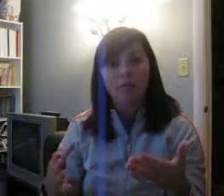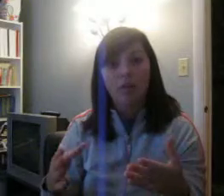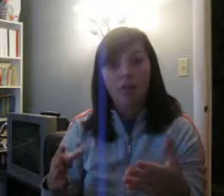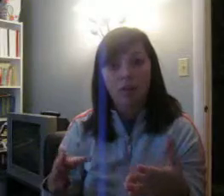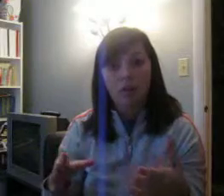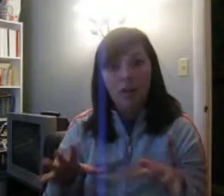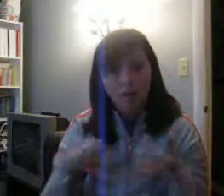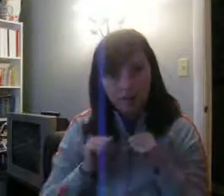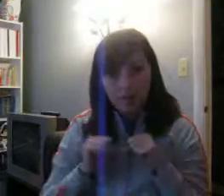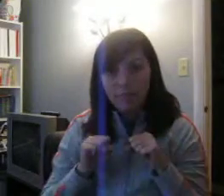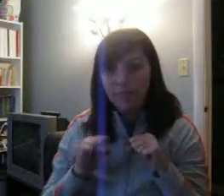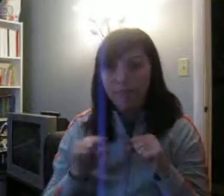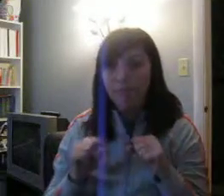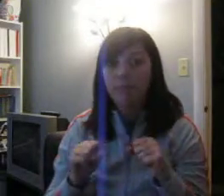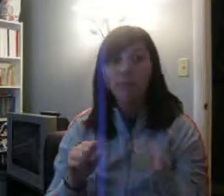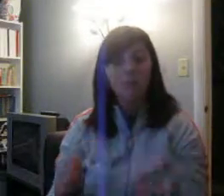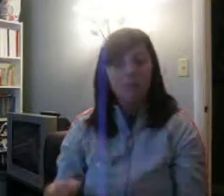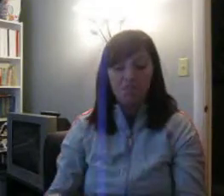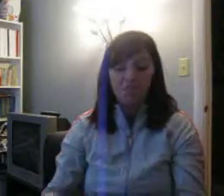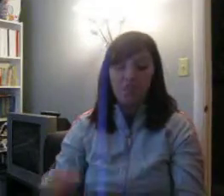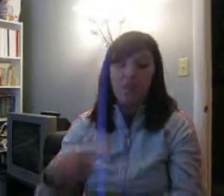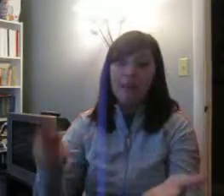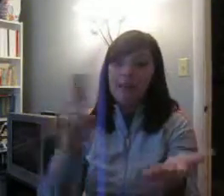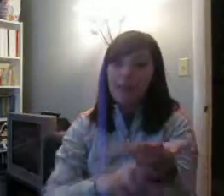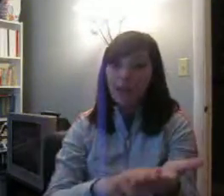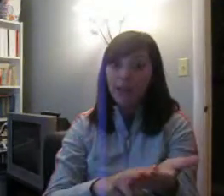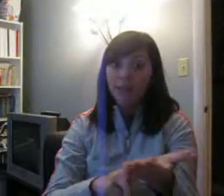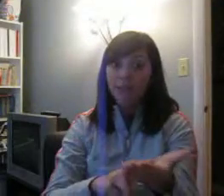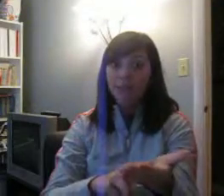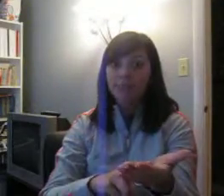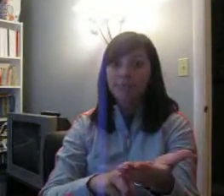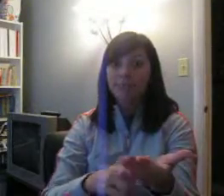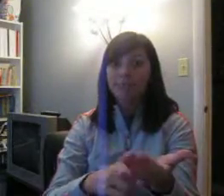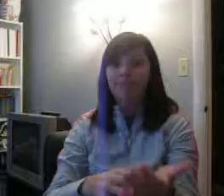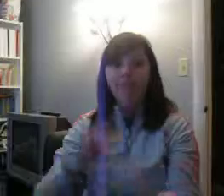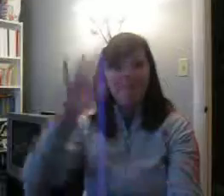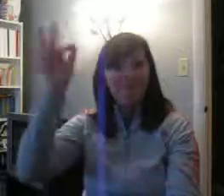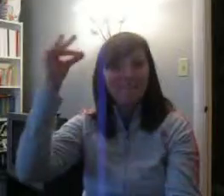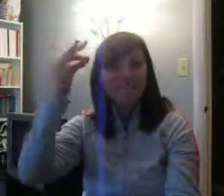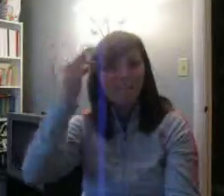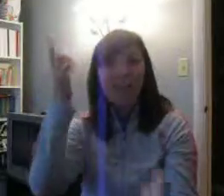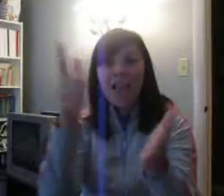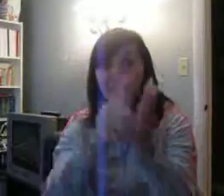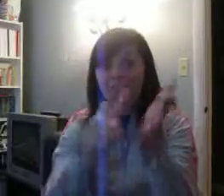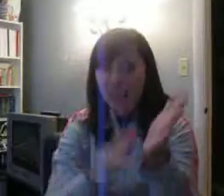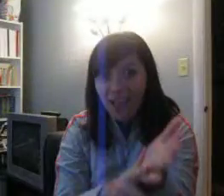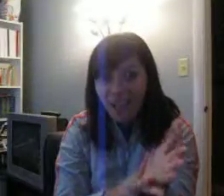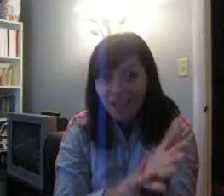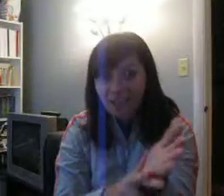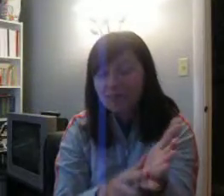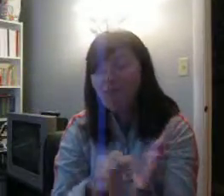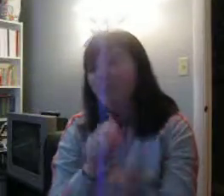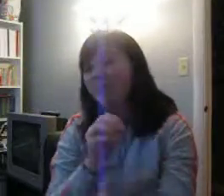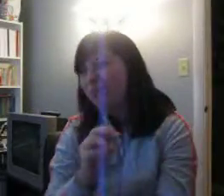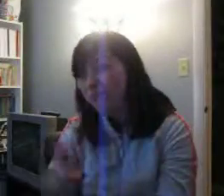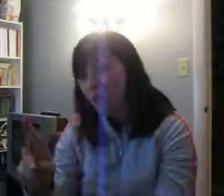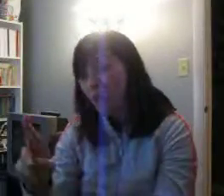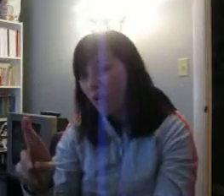instantly federal law. But it might take a while, he needs to think about it.